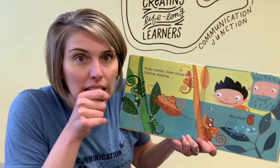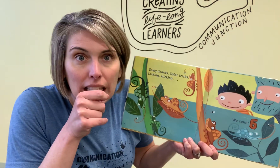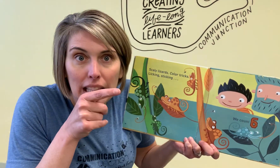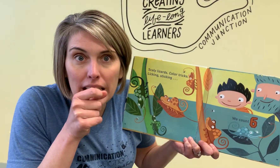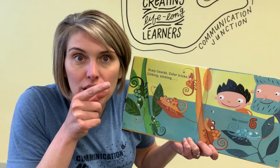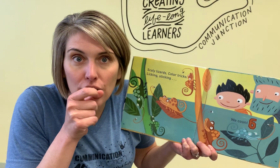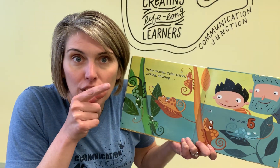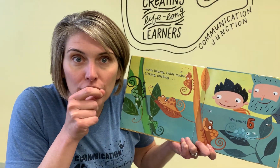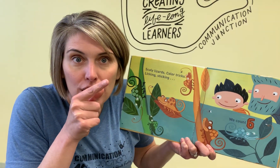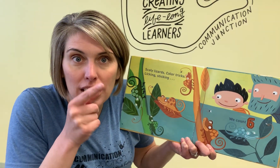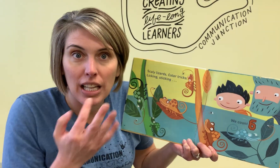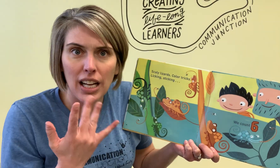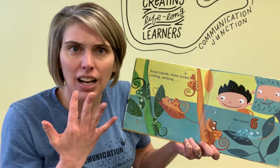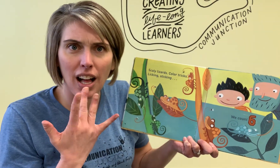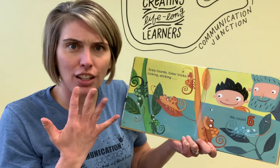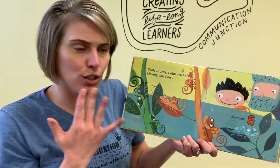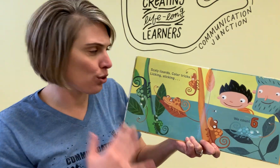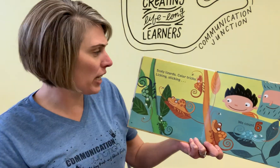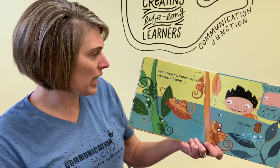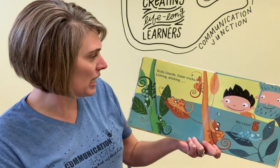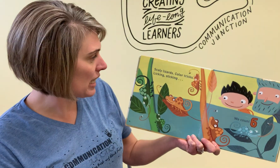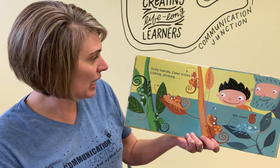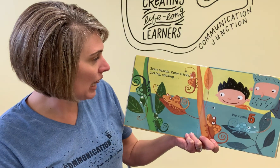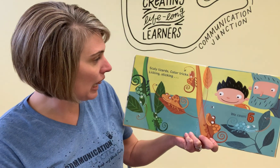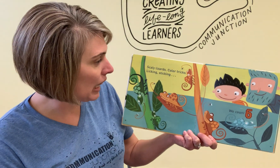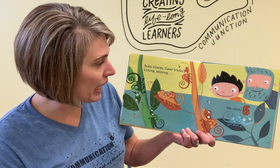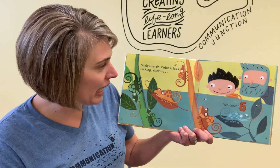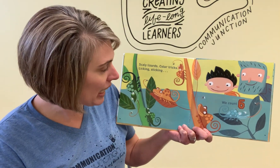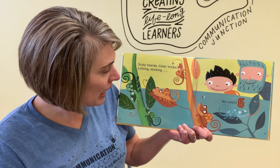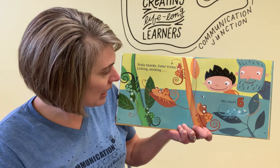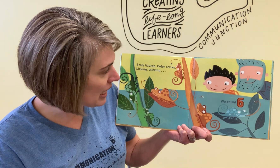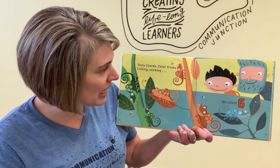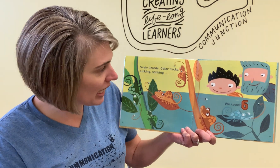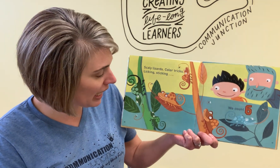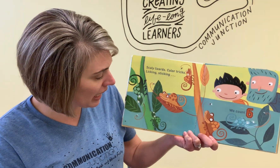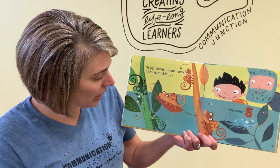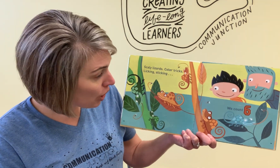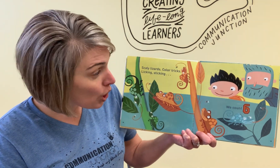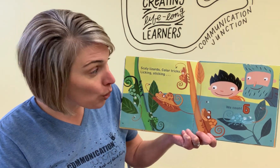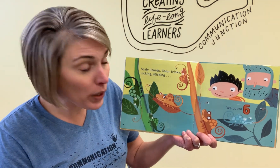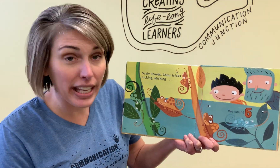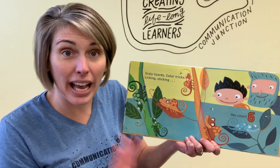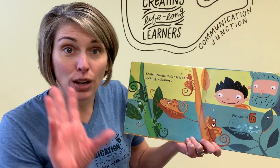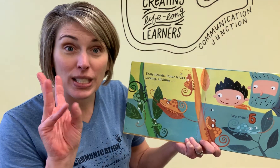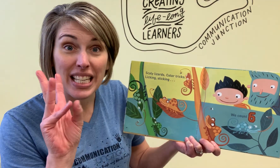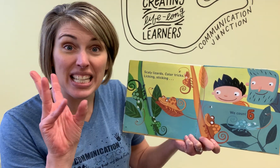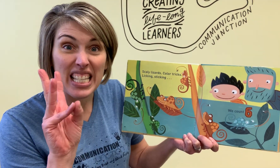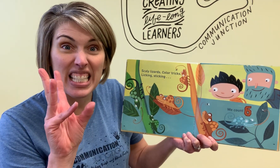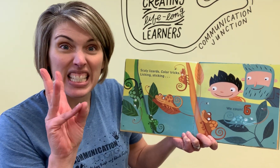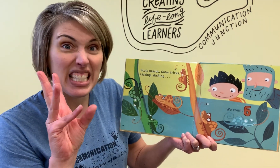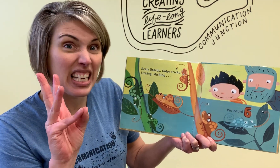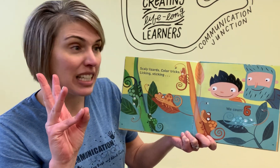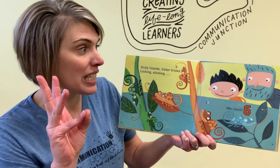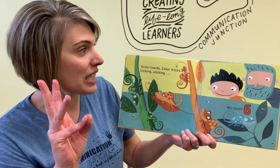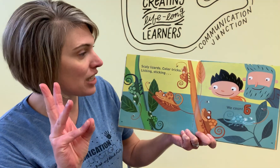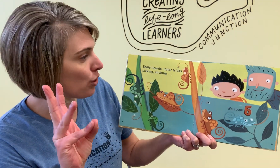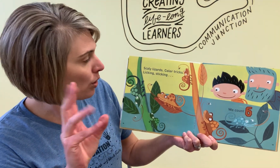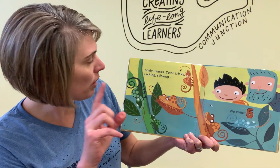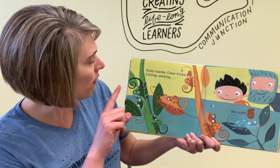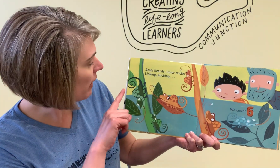Scaly lizards, color tricks, licking, sticking, we count 6. Do you think we can find